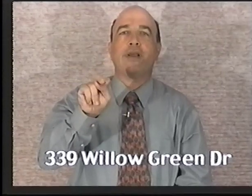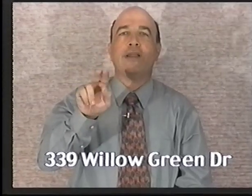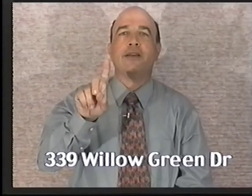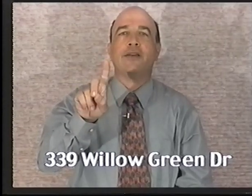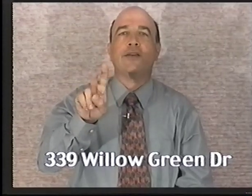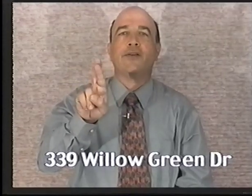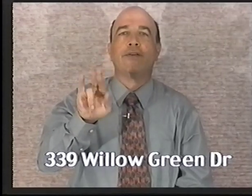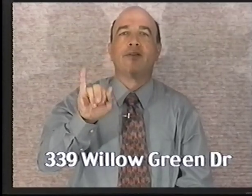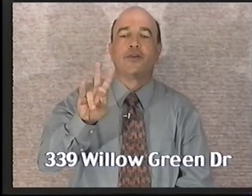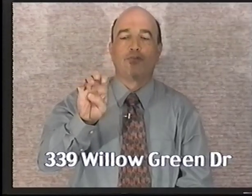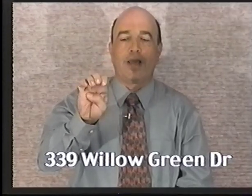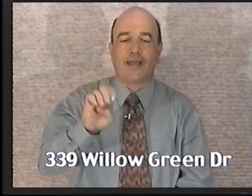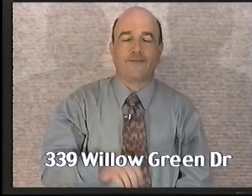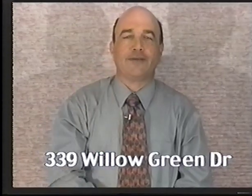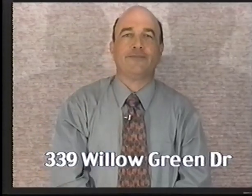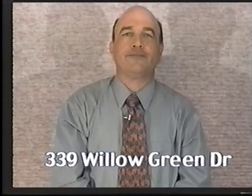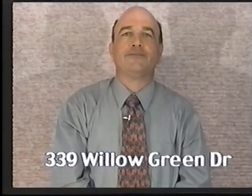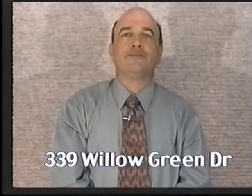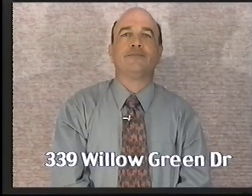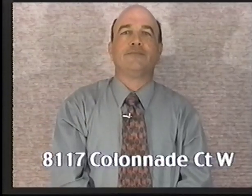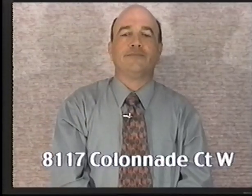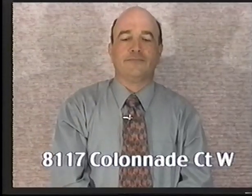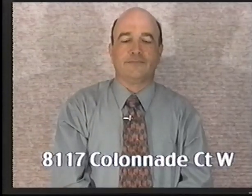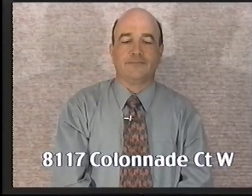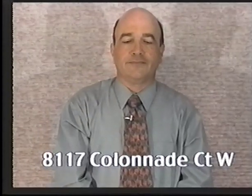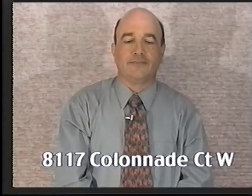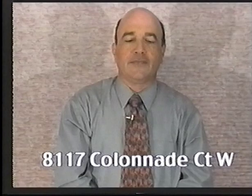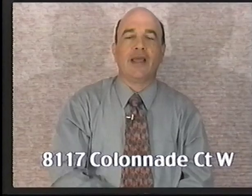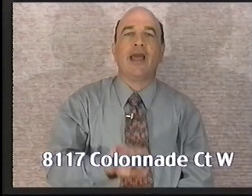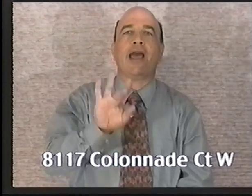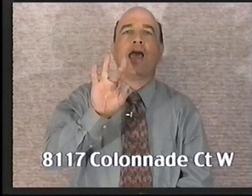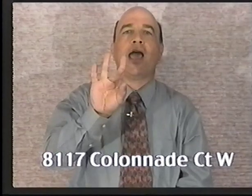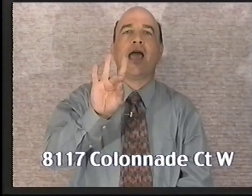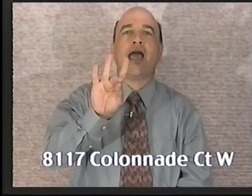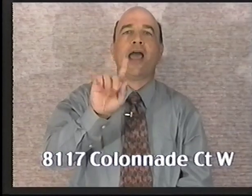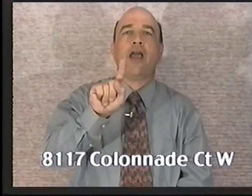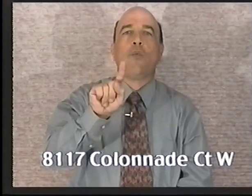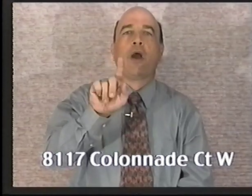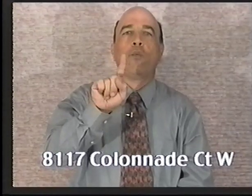Green Drive, 811